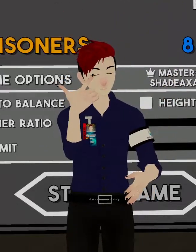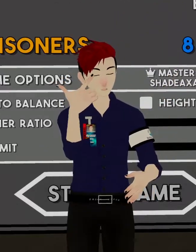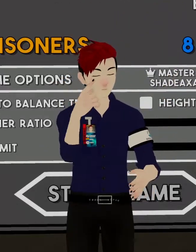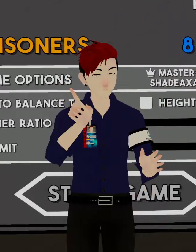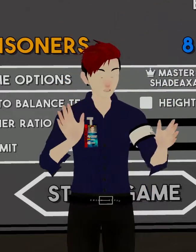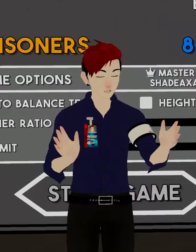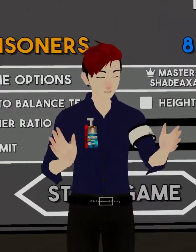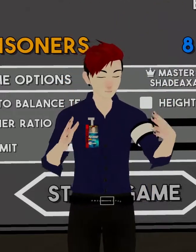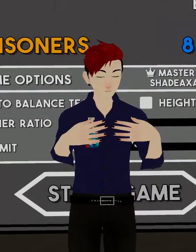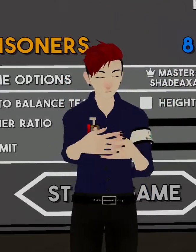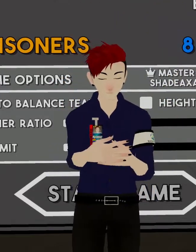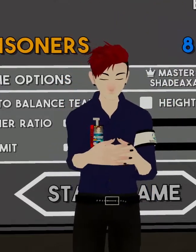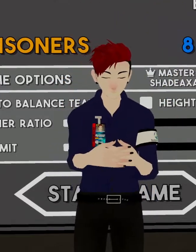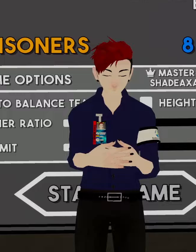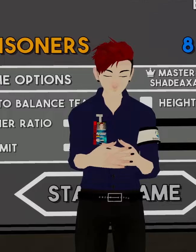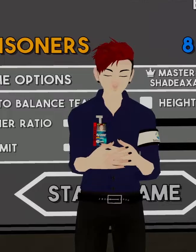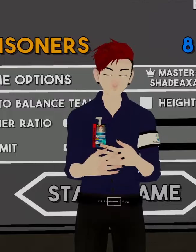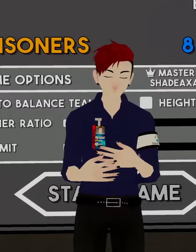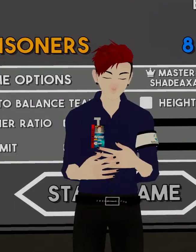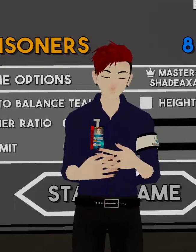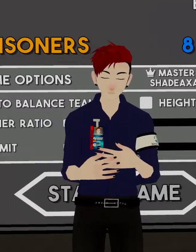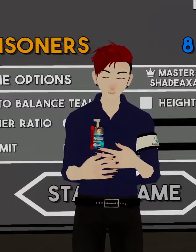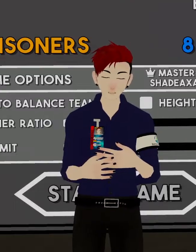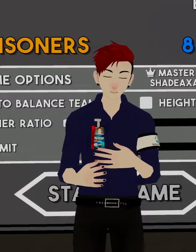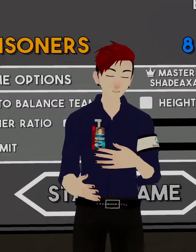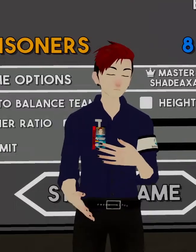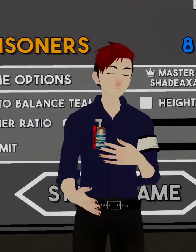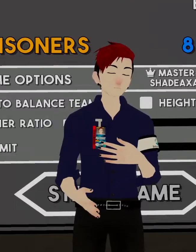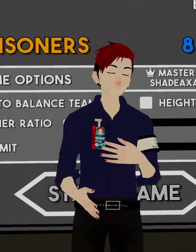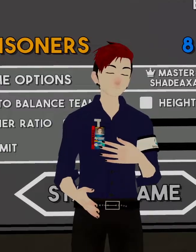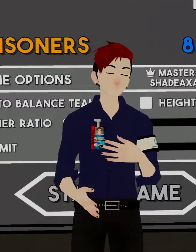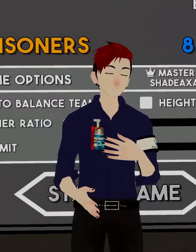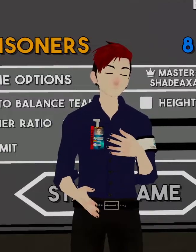So gun room. It's the armory.